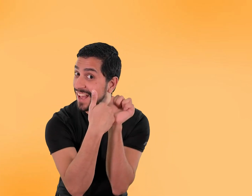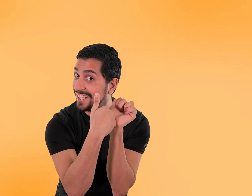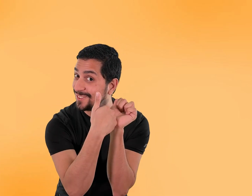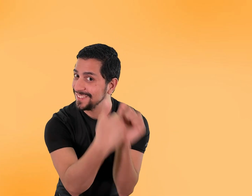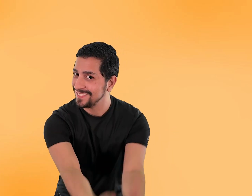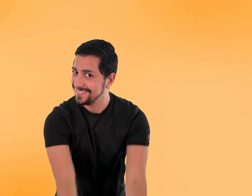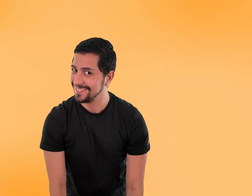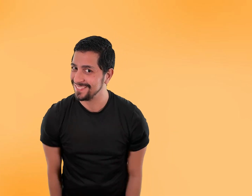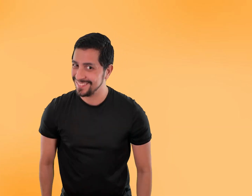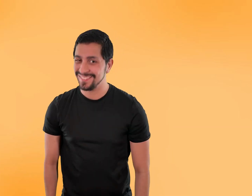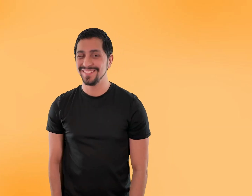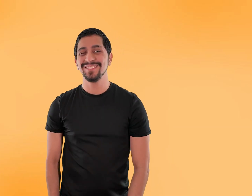Follow along.